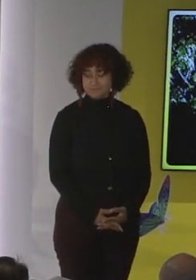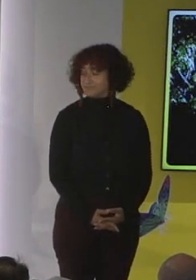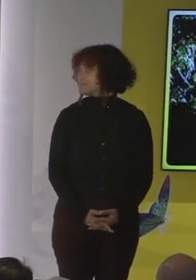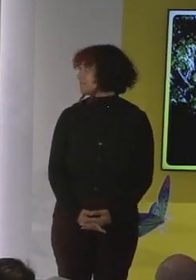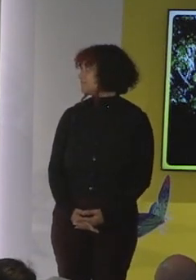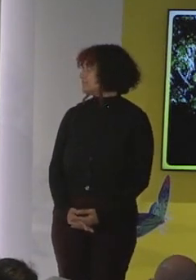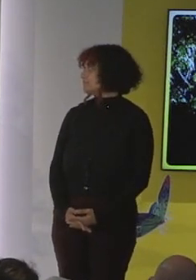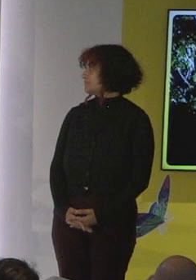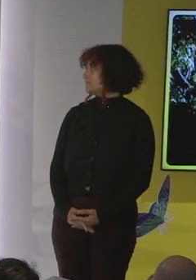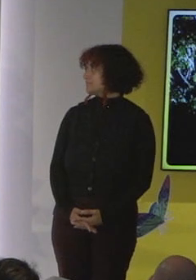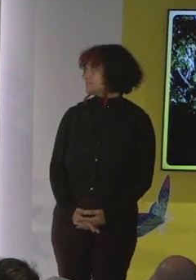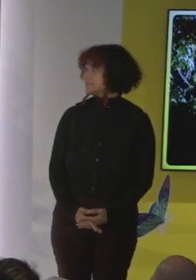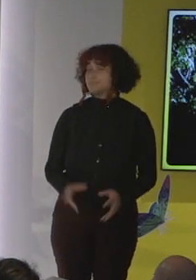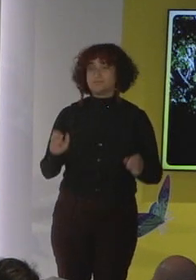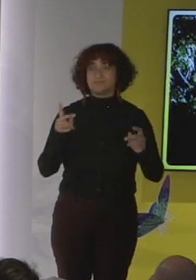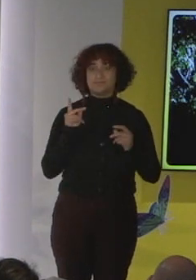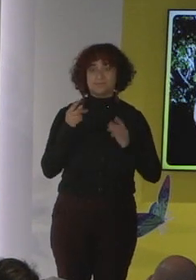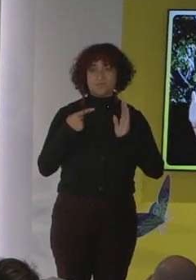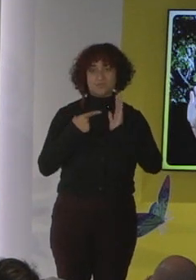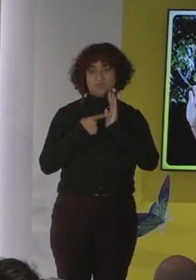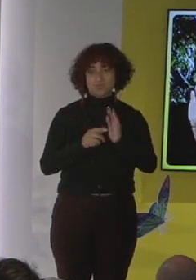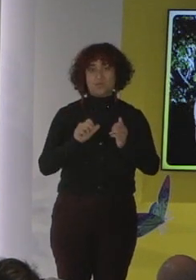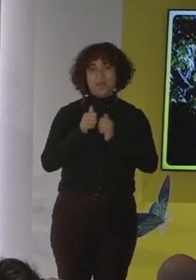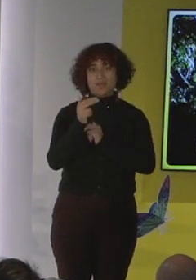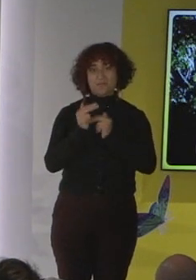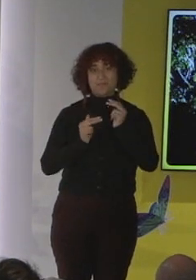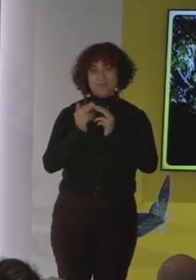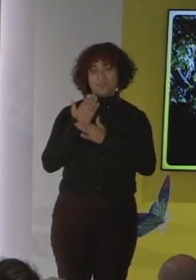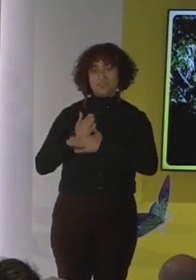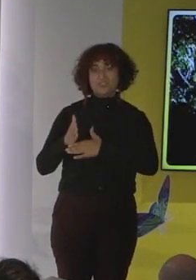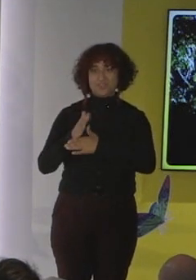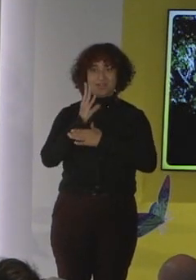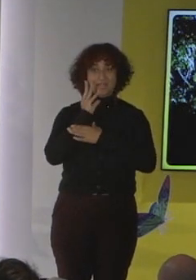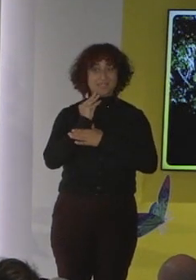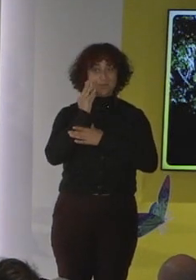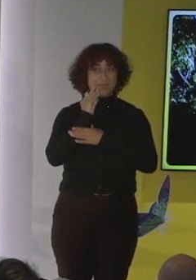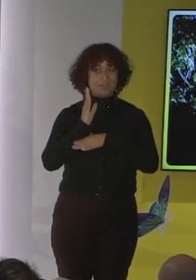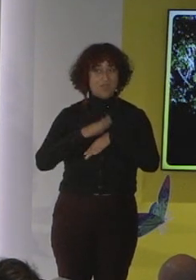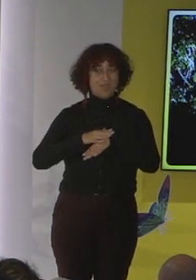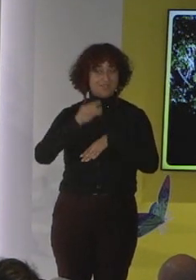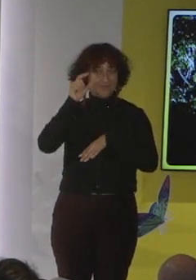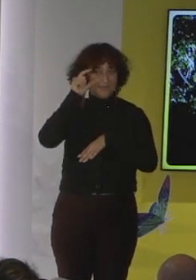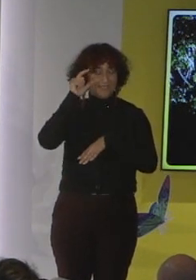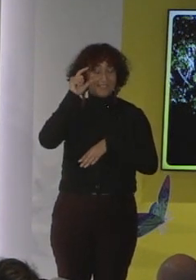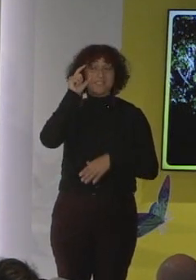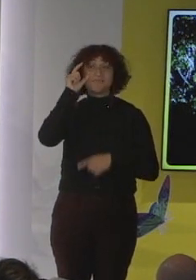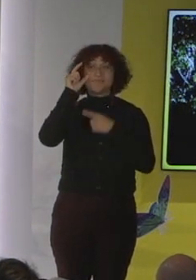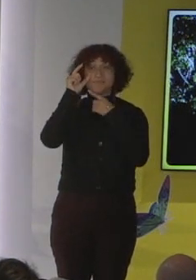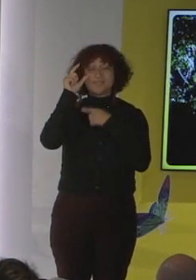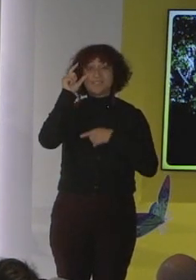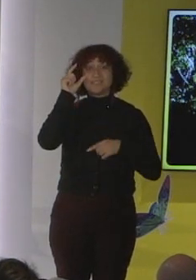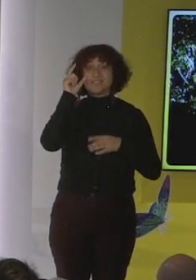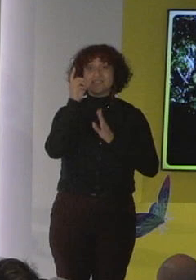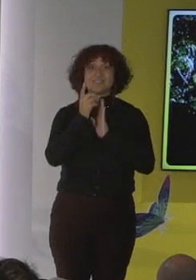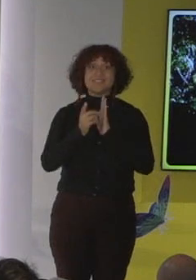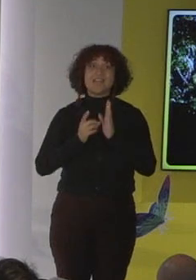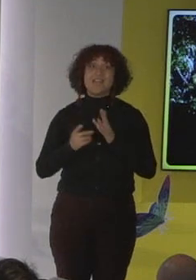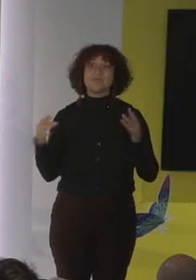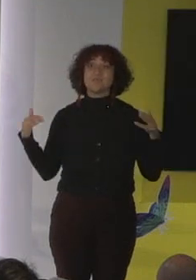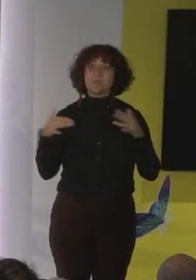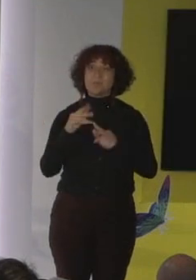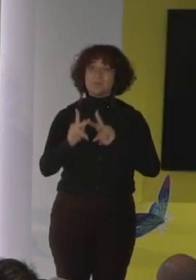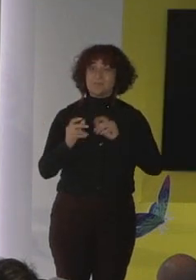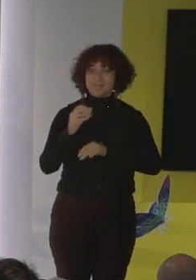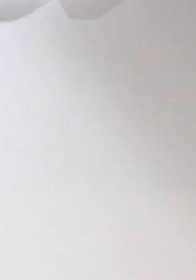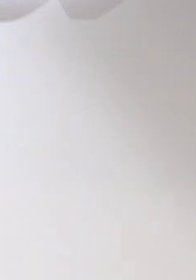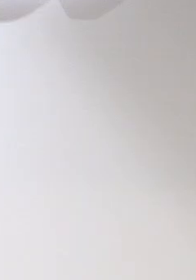All right, I'm going to show you how to build shared experiences on spectacles. Spectacles are designed to bring people together. You